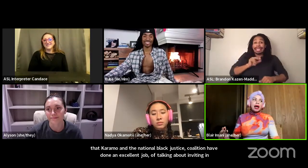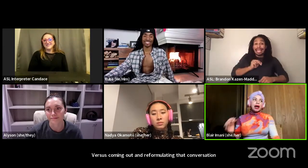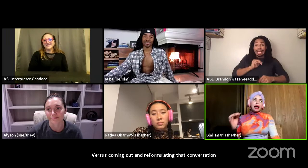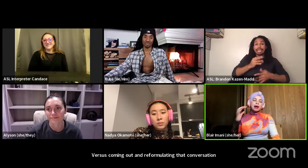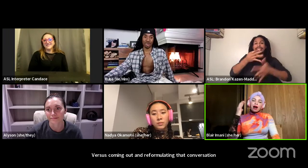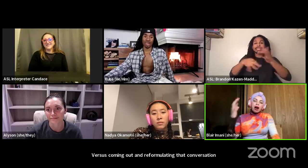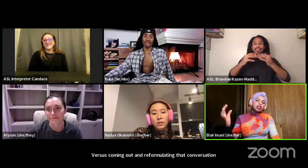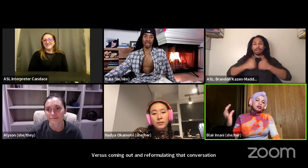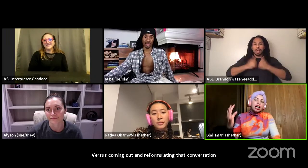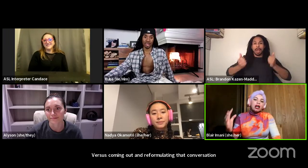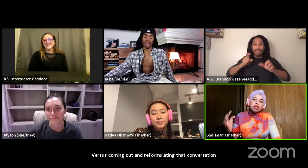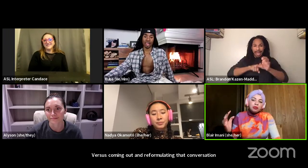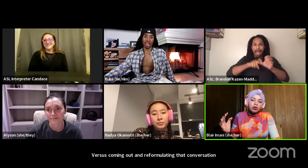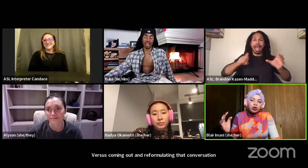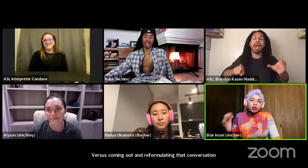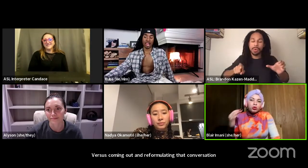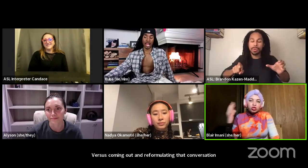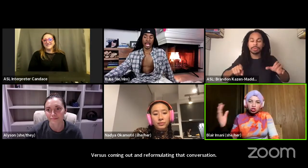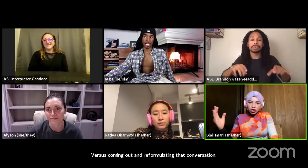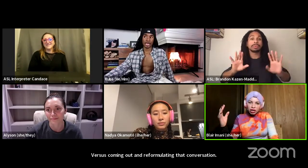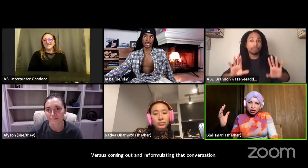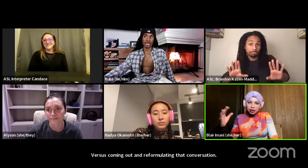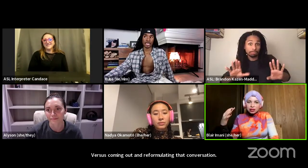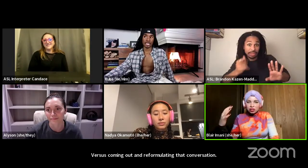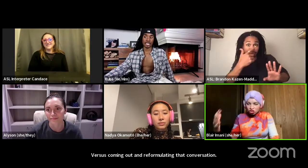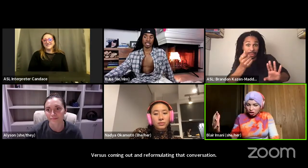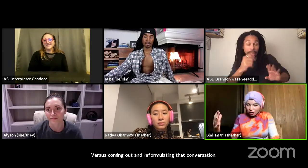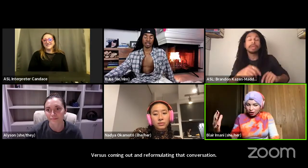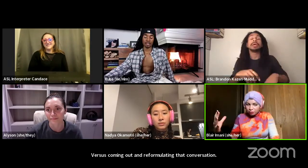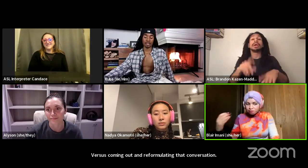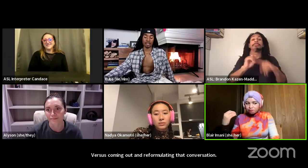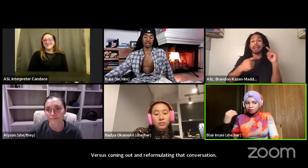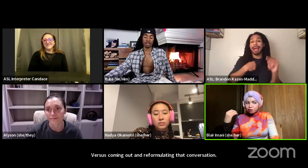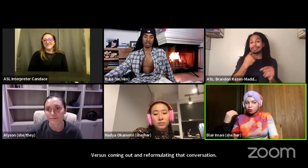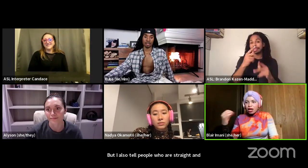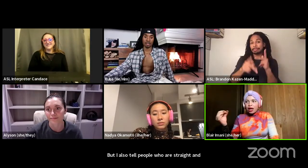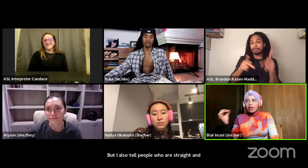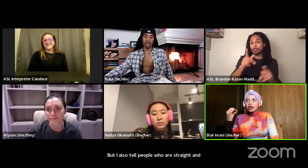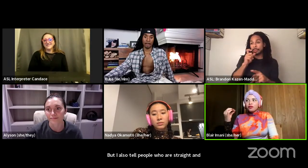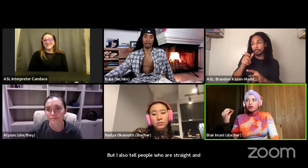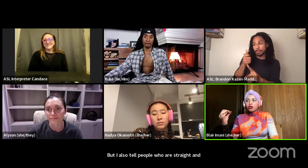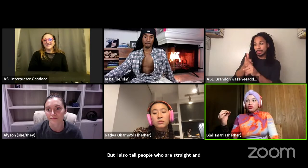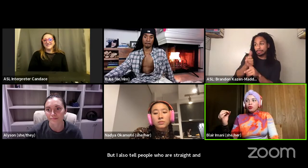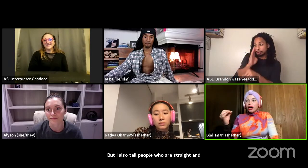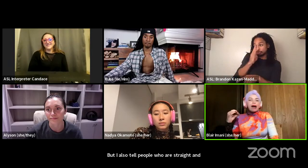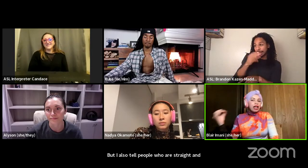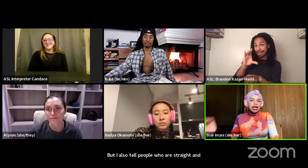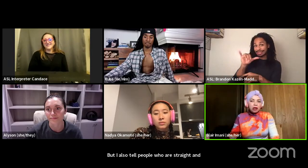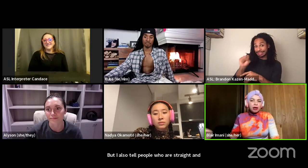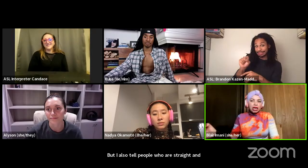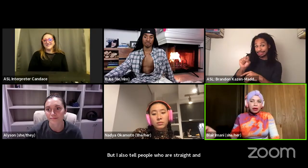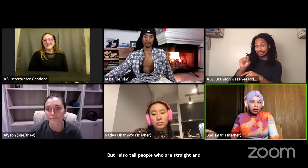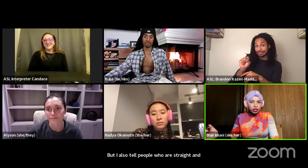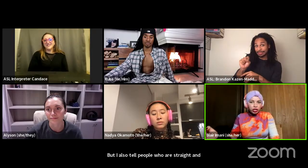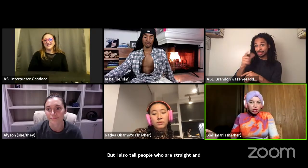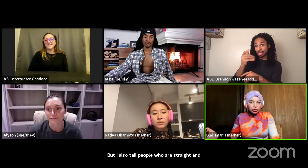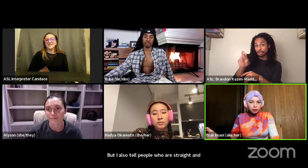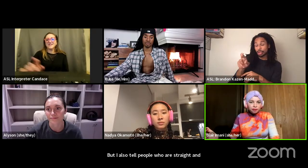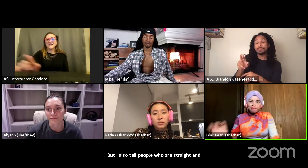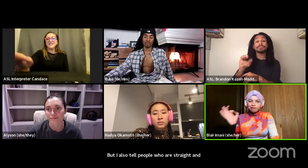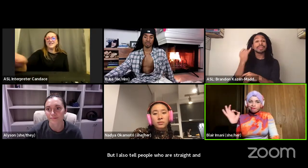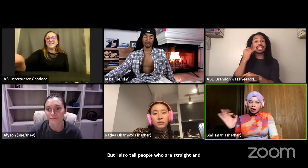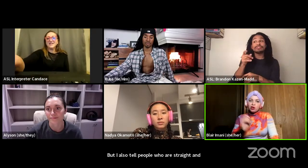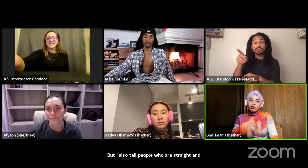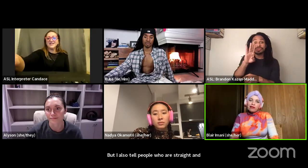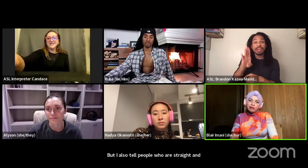conversation. But I also tell people who are straight and cisgender that if you haven't had anybody come out to